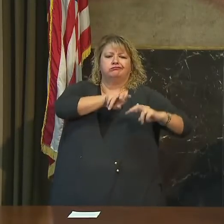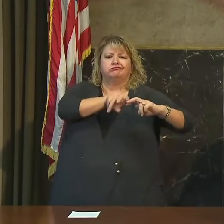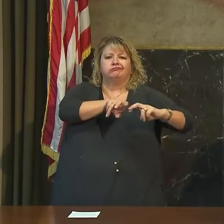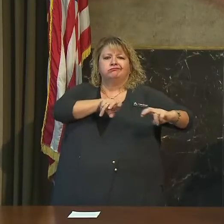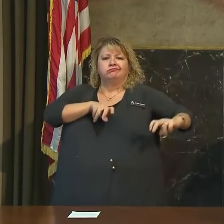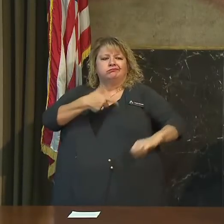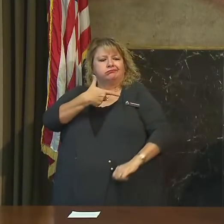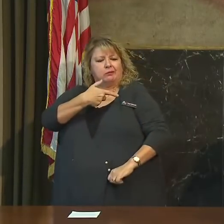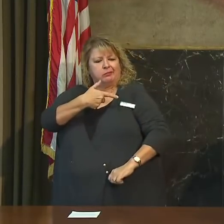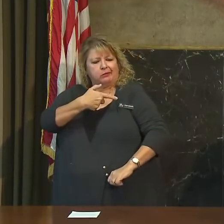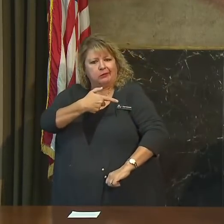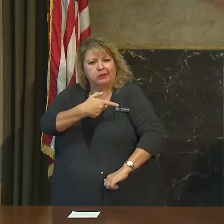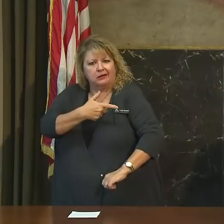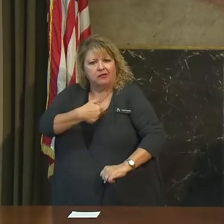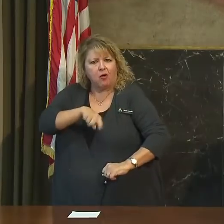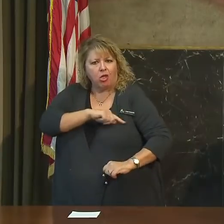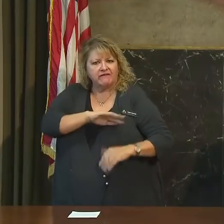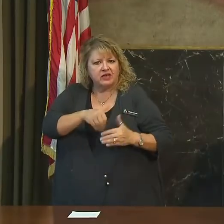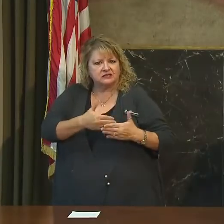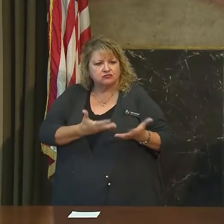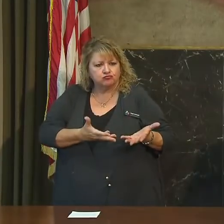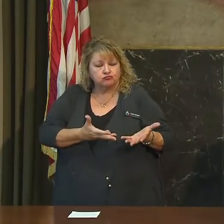By choosing to take the vaccine,